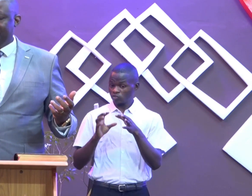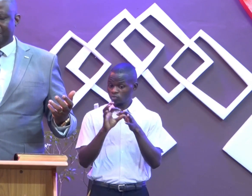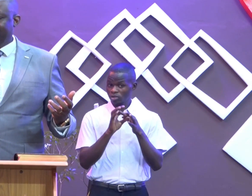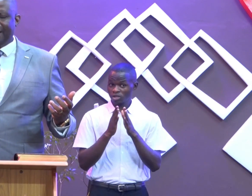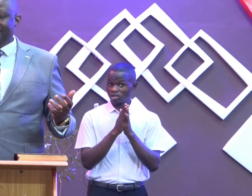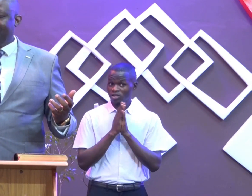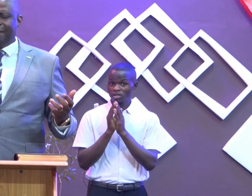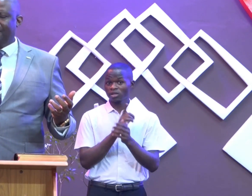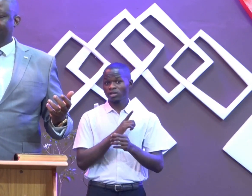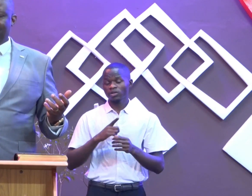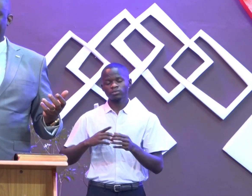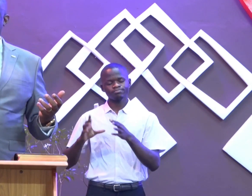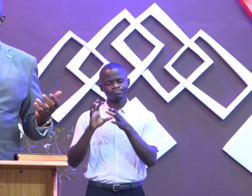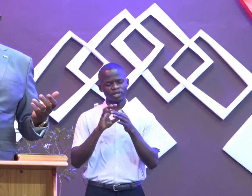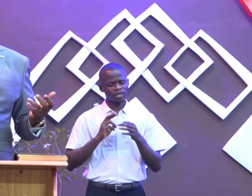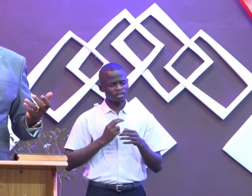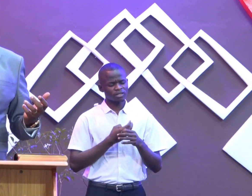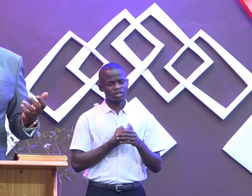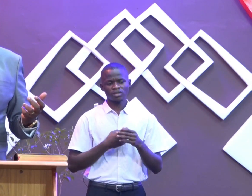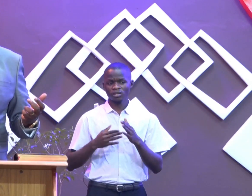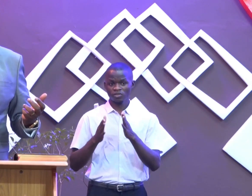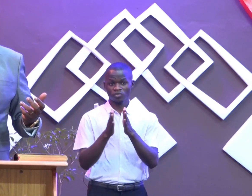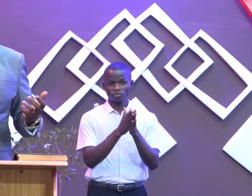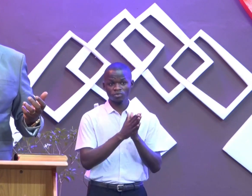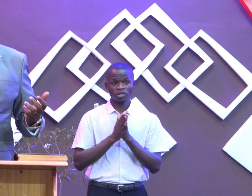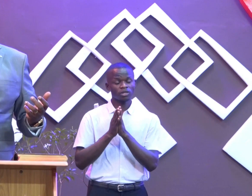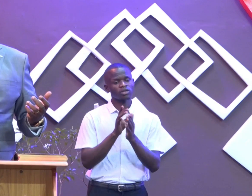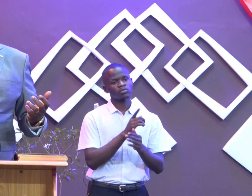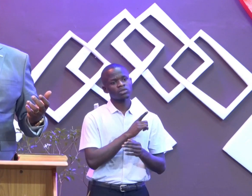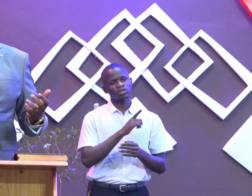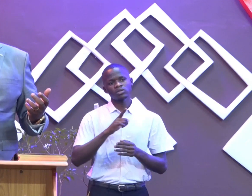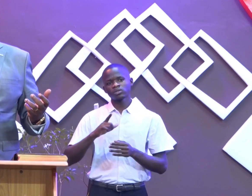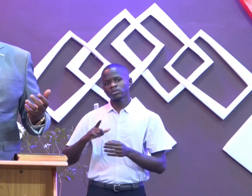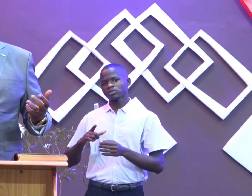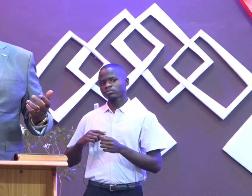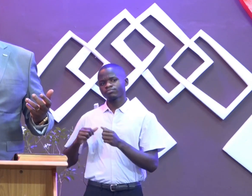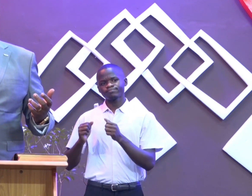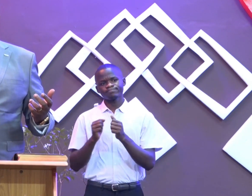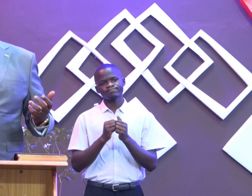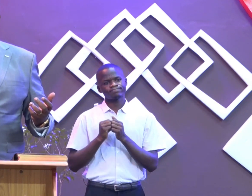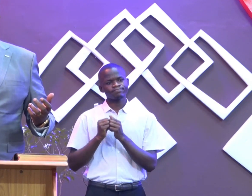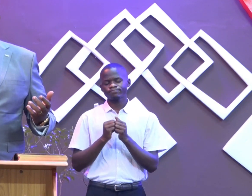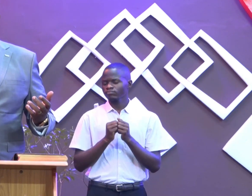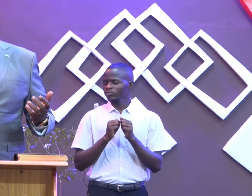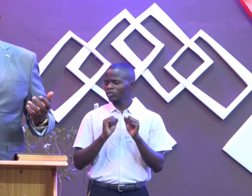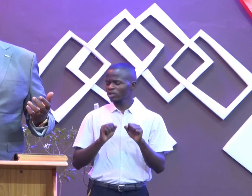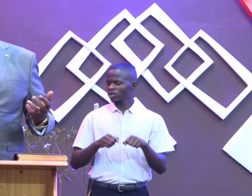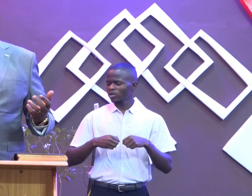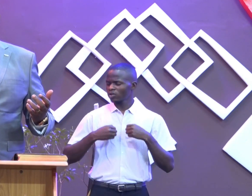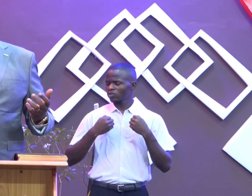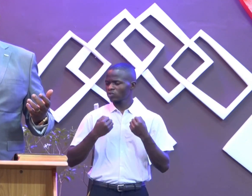us together, Lord, bind us together with cords